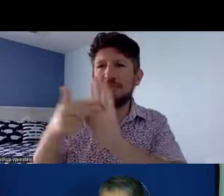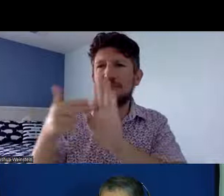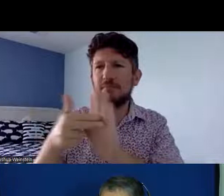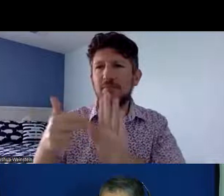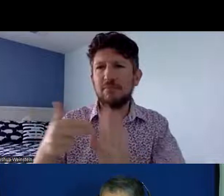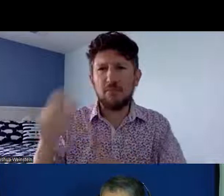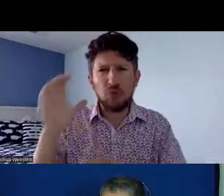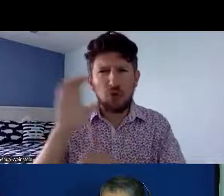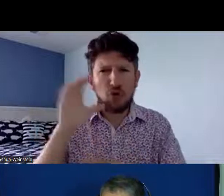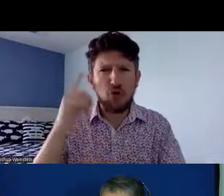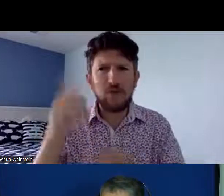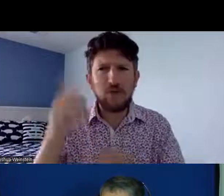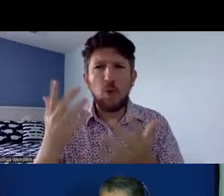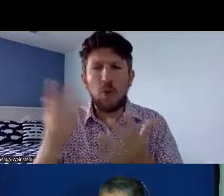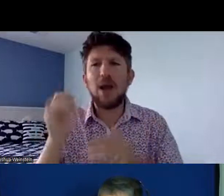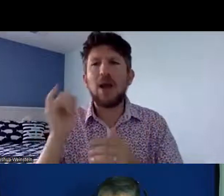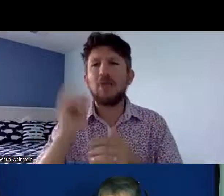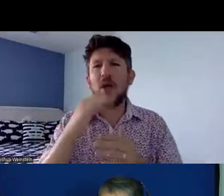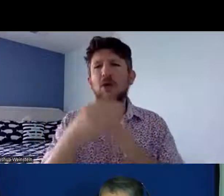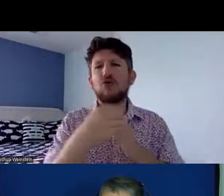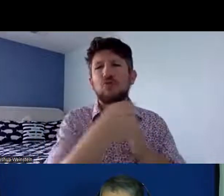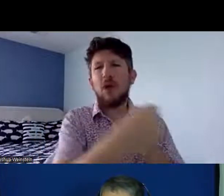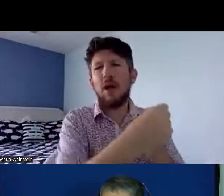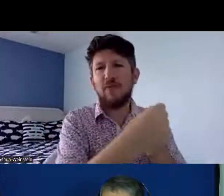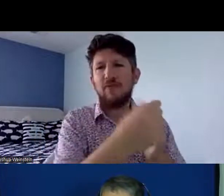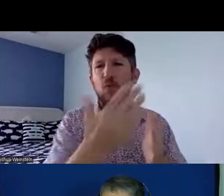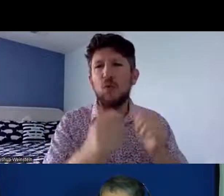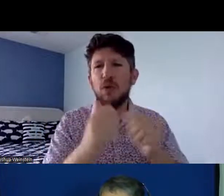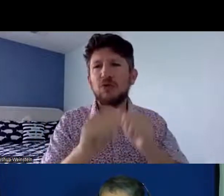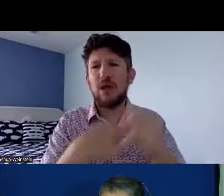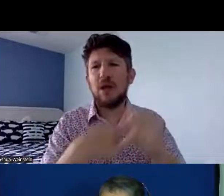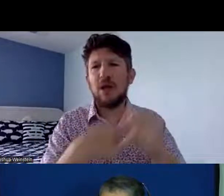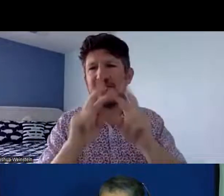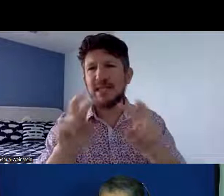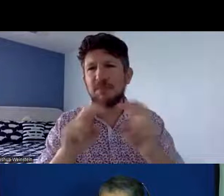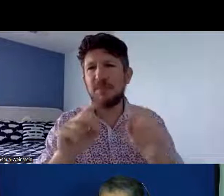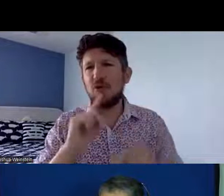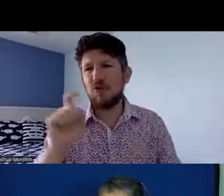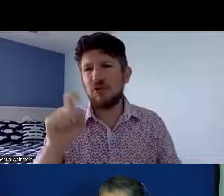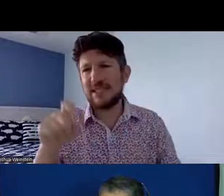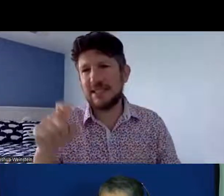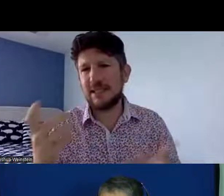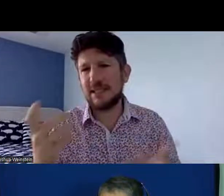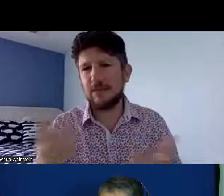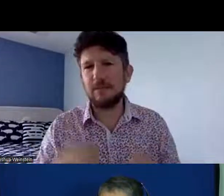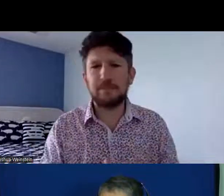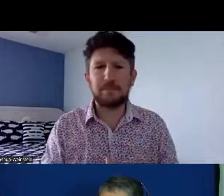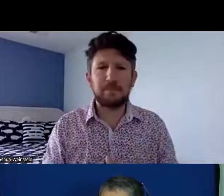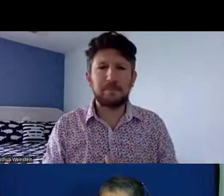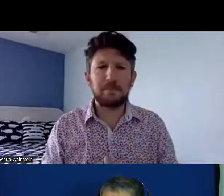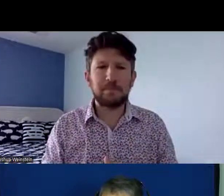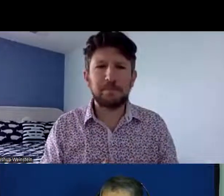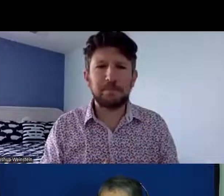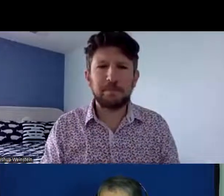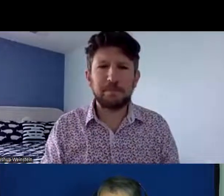eligibility this child has based on different diagnosis. So we'll